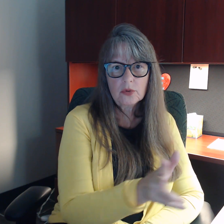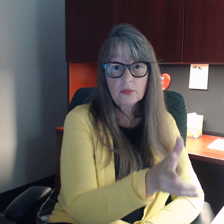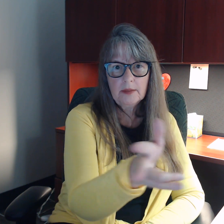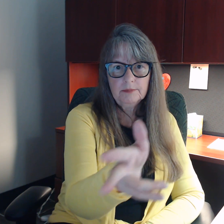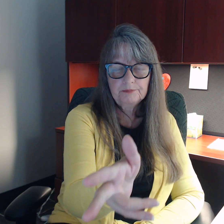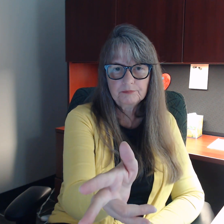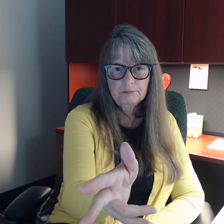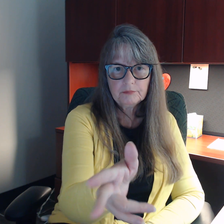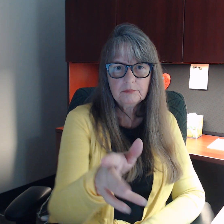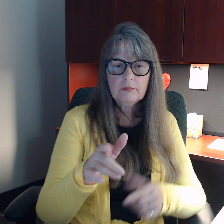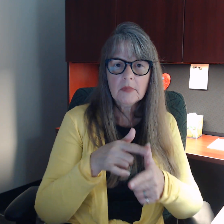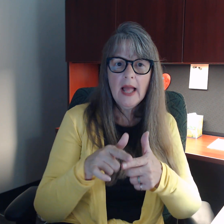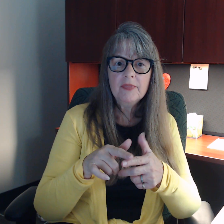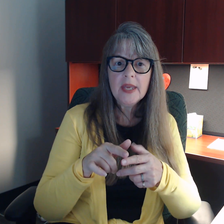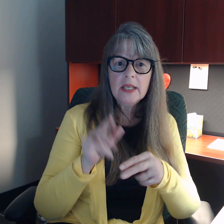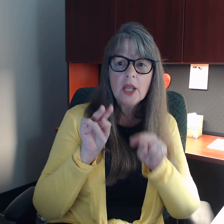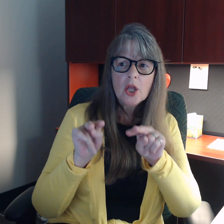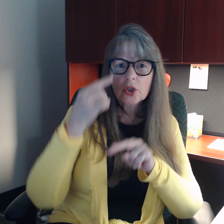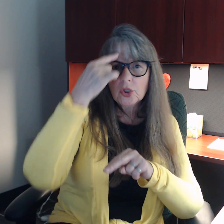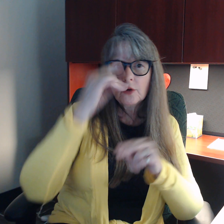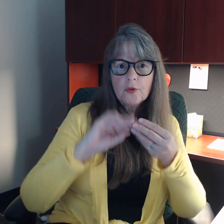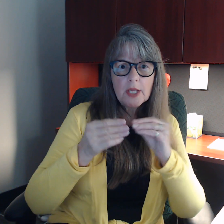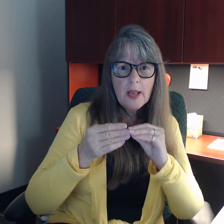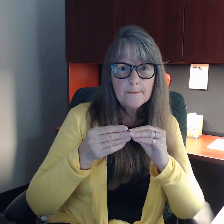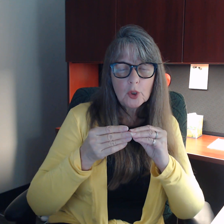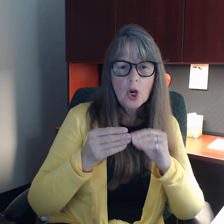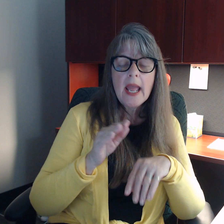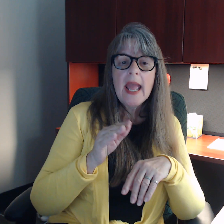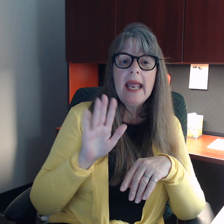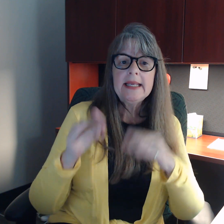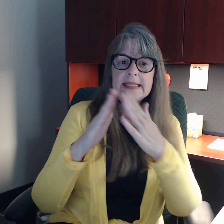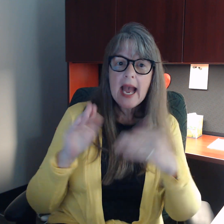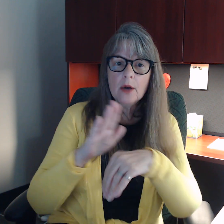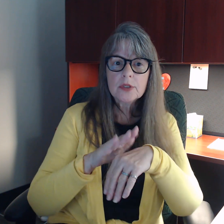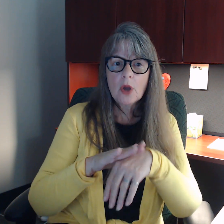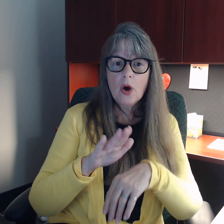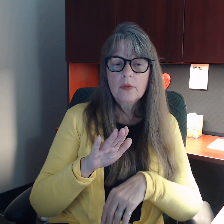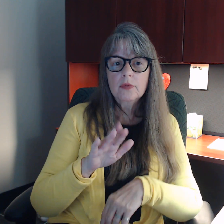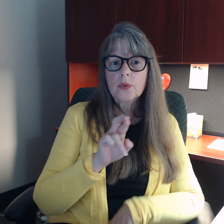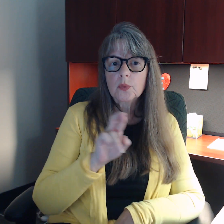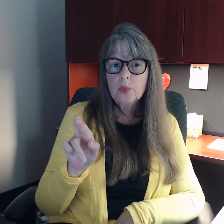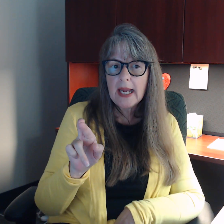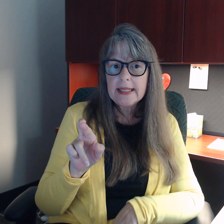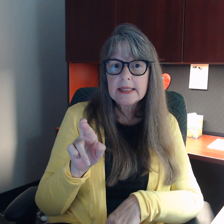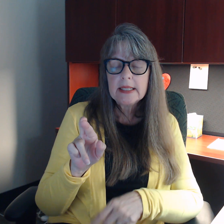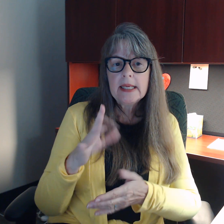right. And then look for the number. And his house is on the right, in